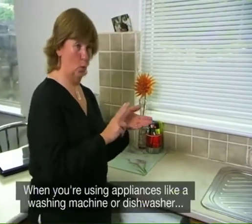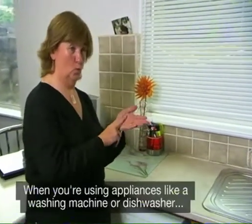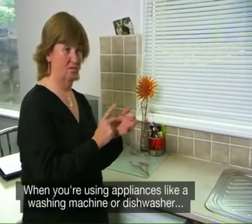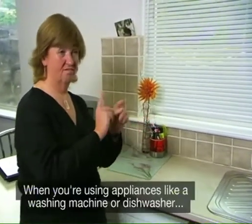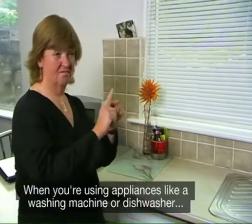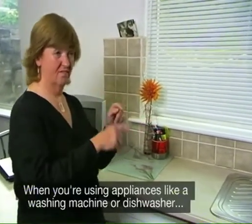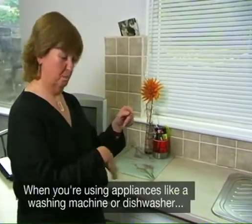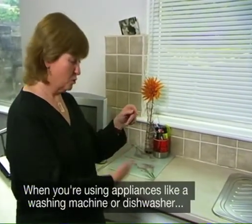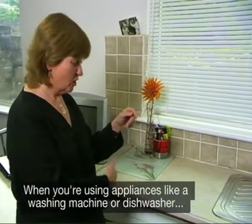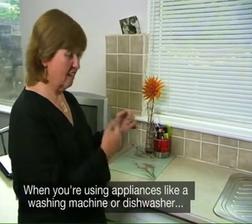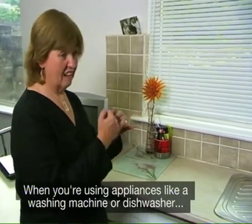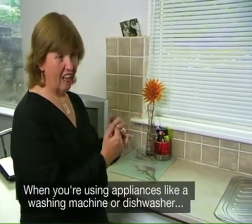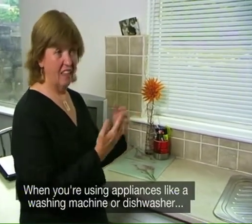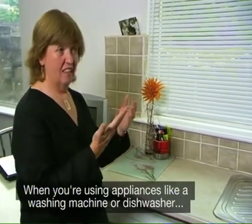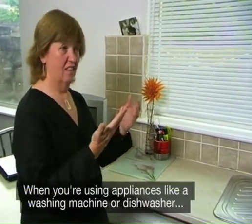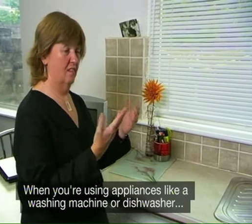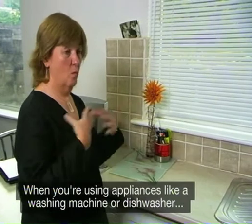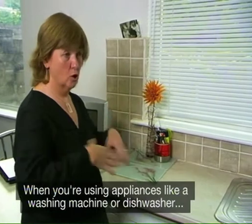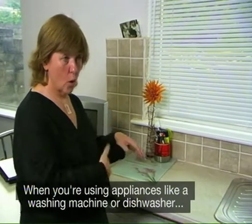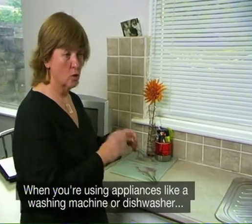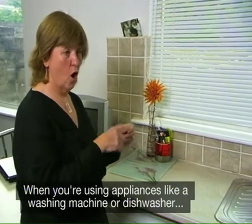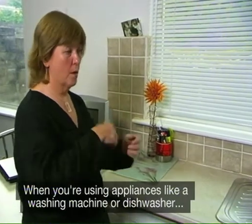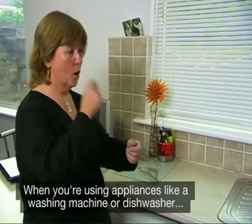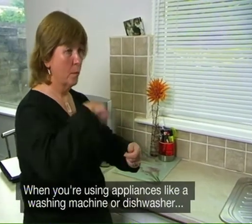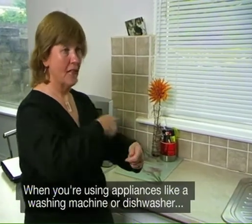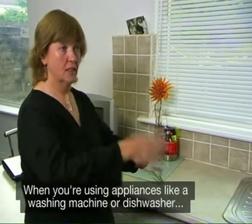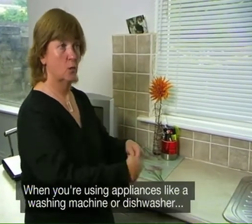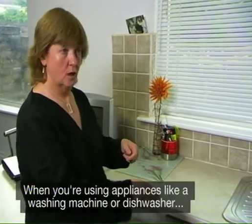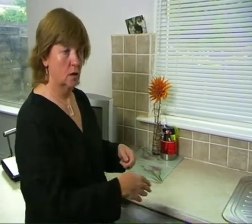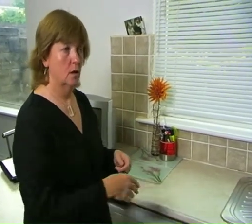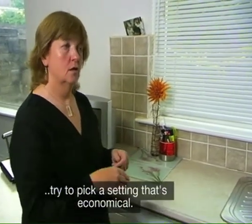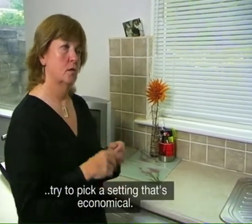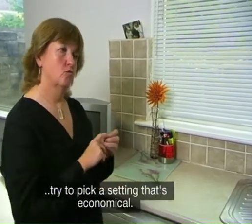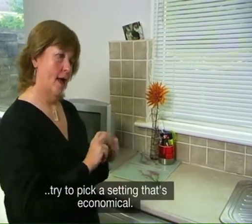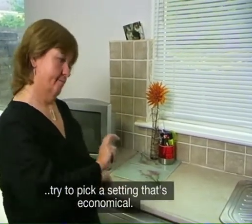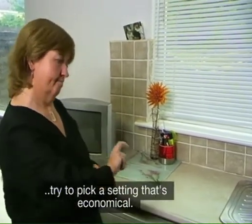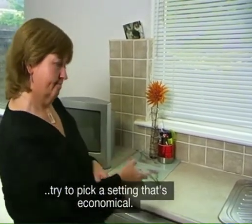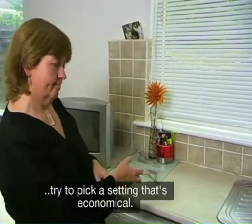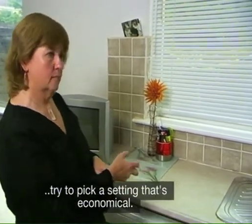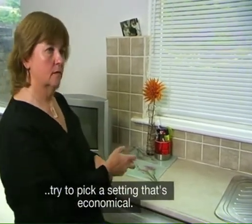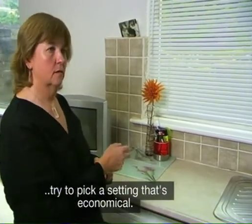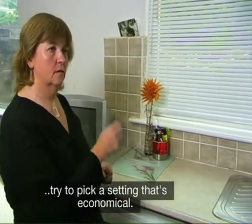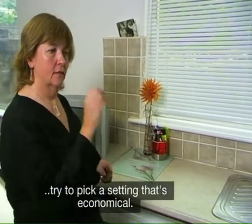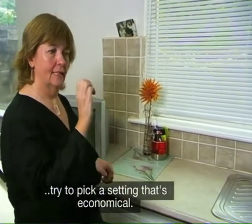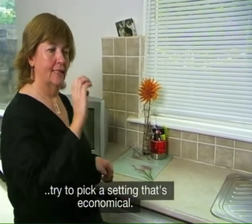When you're using appliances like a washing machine or dishwasher, try to pick a setting that's